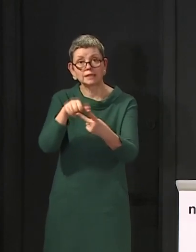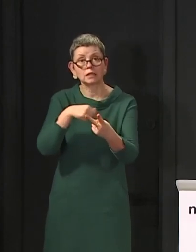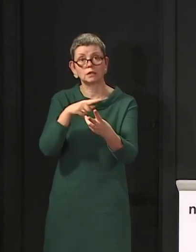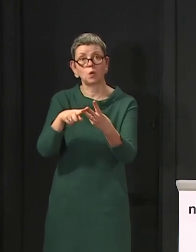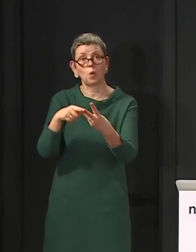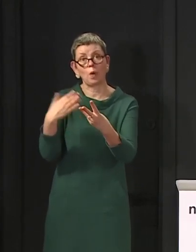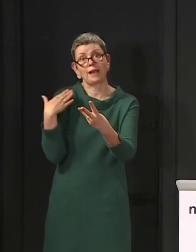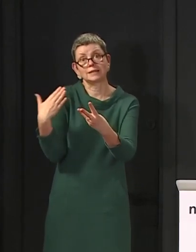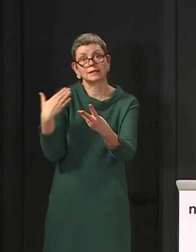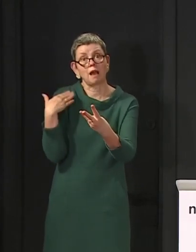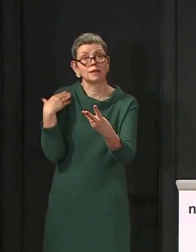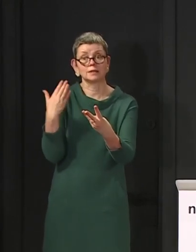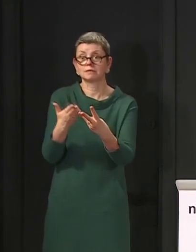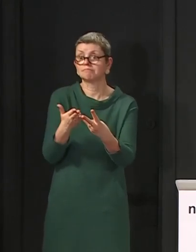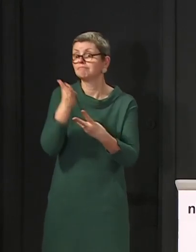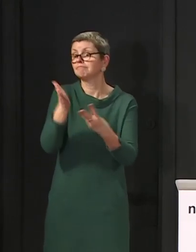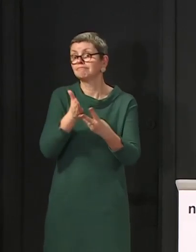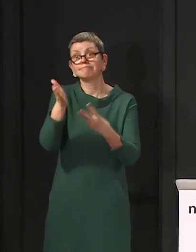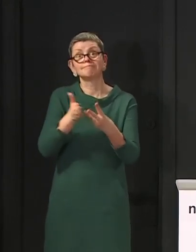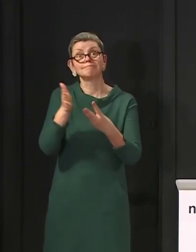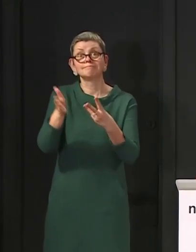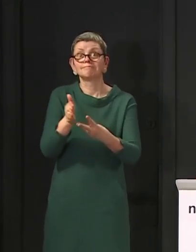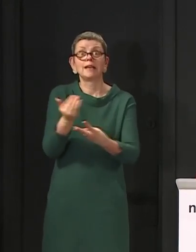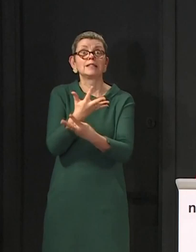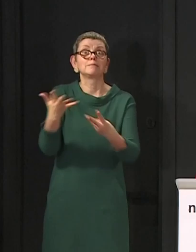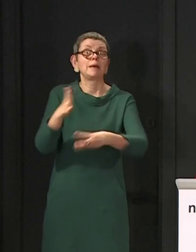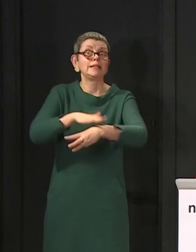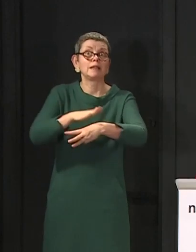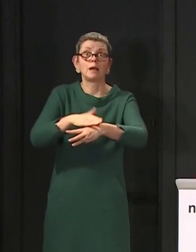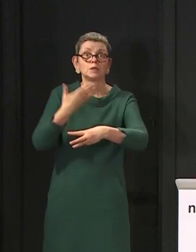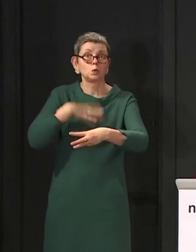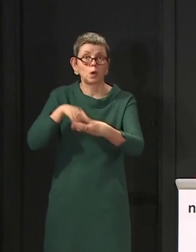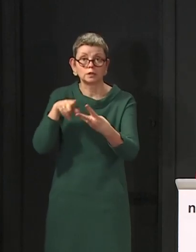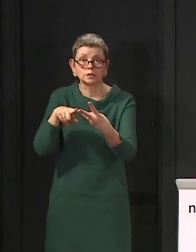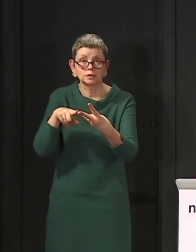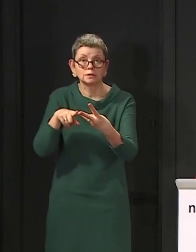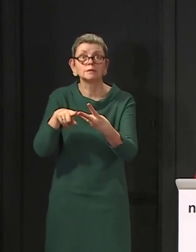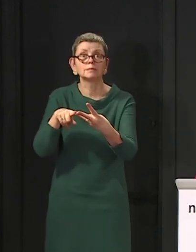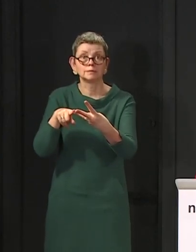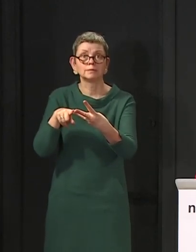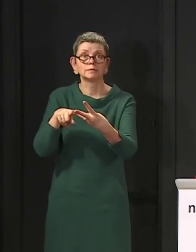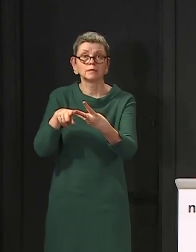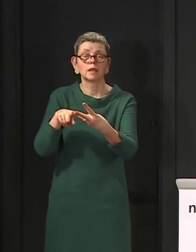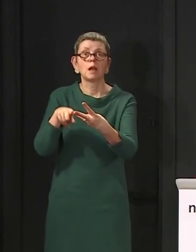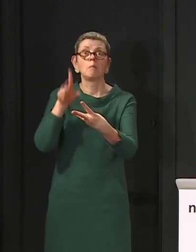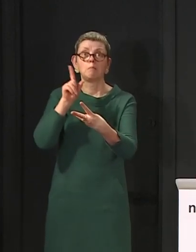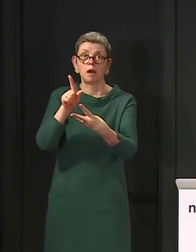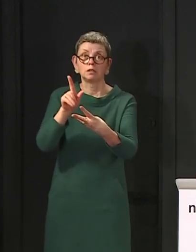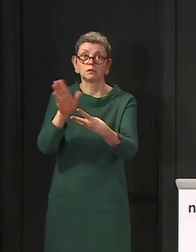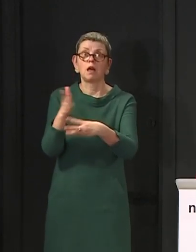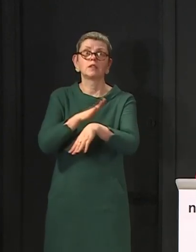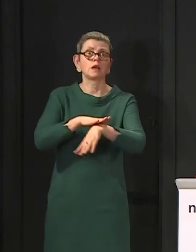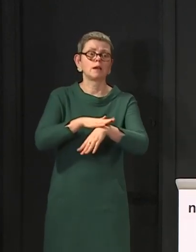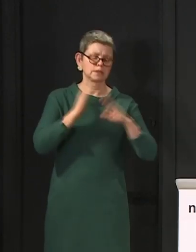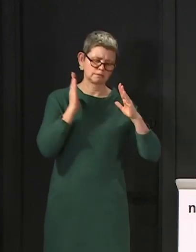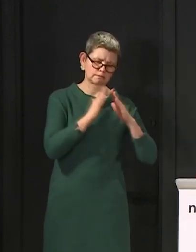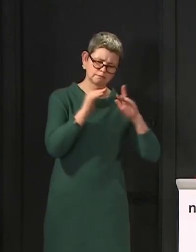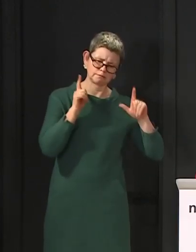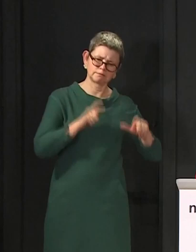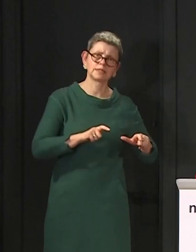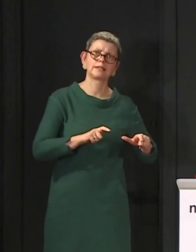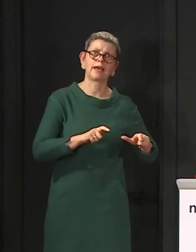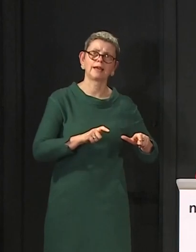exercise now for as many times from tomorrow, for as many times a day as you want to, please stay at home. By staying